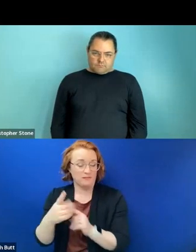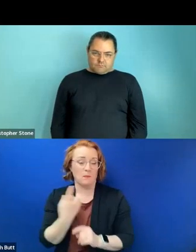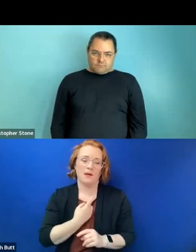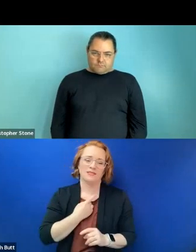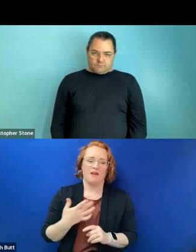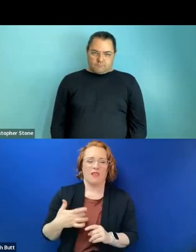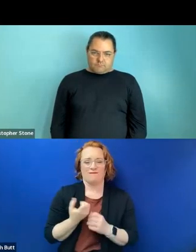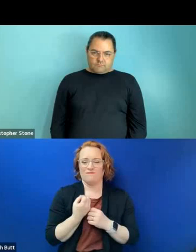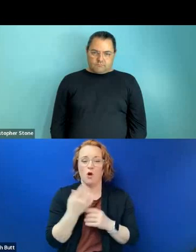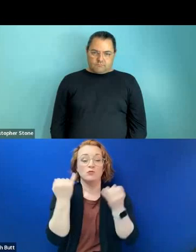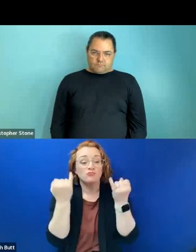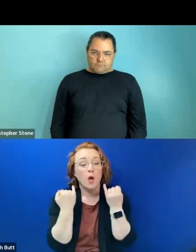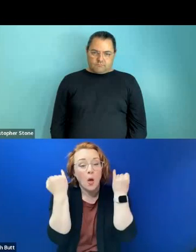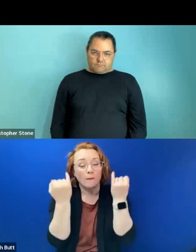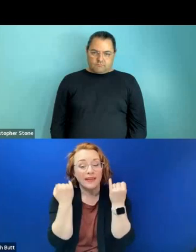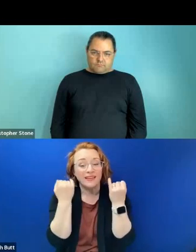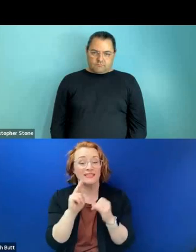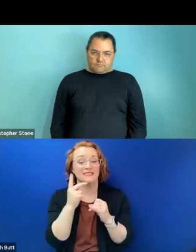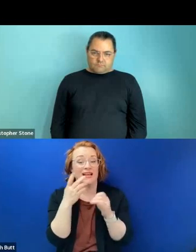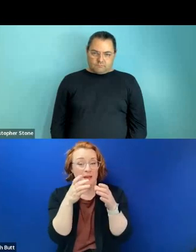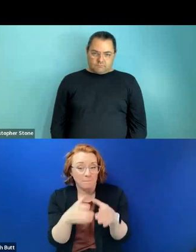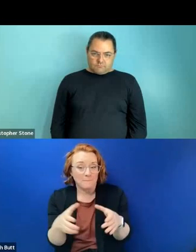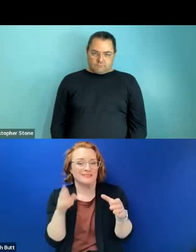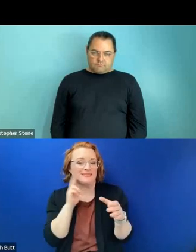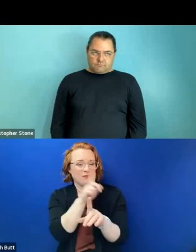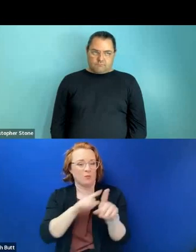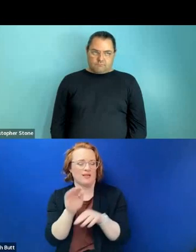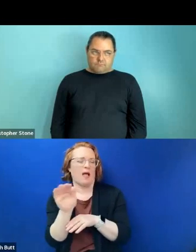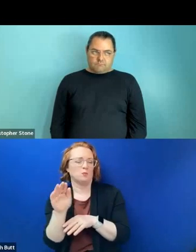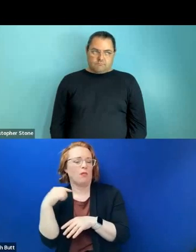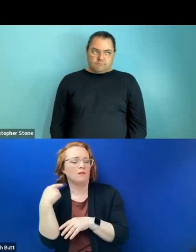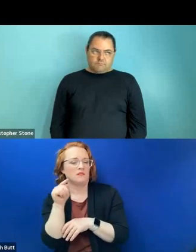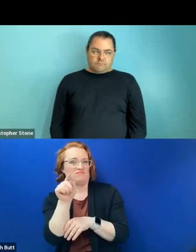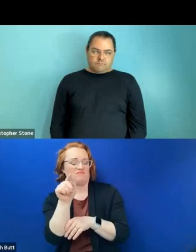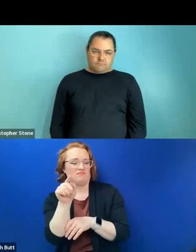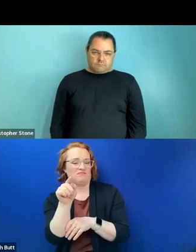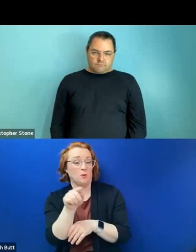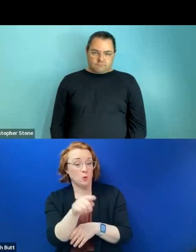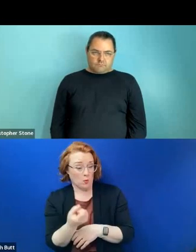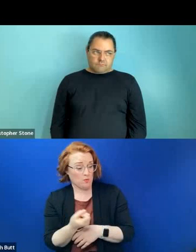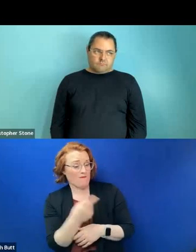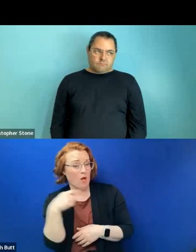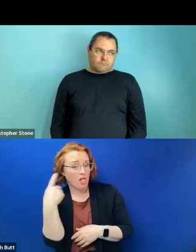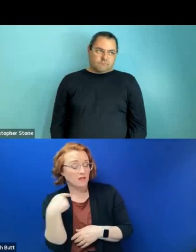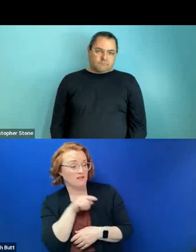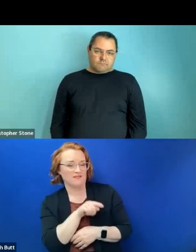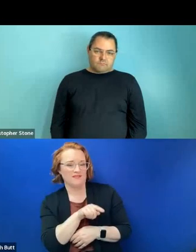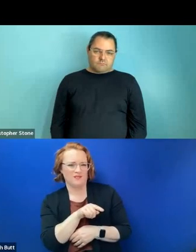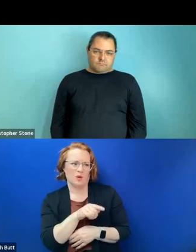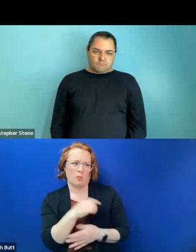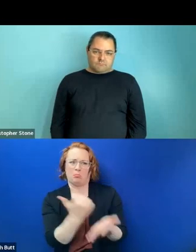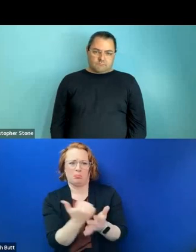where we have the second biggest deaf community outside of London. You are quite close to London, so it's a